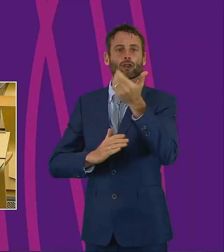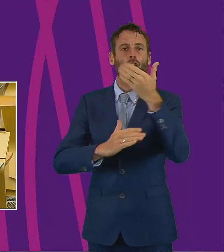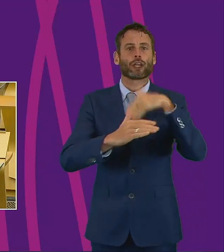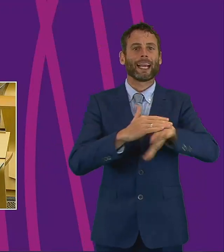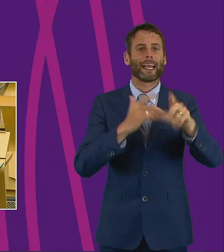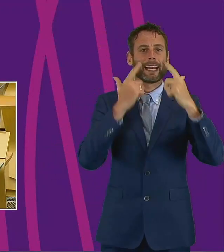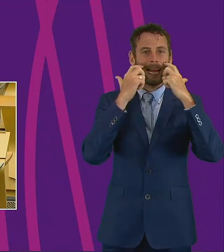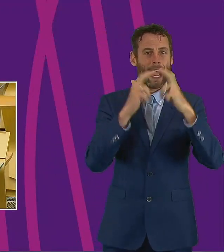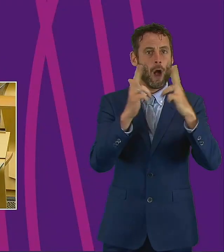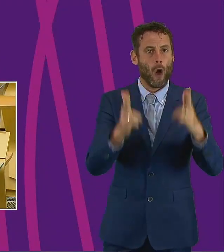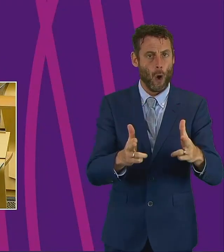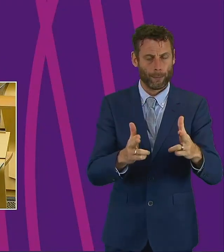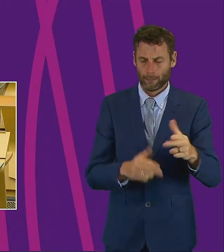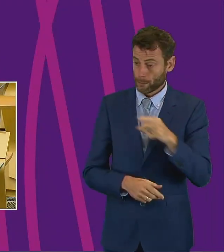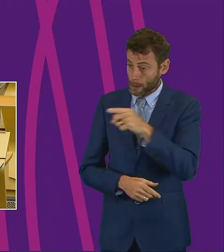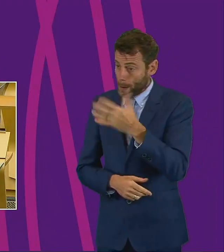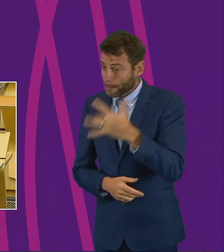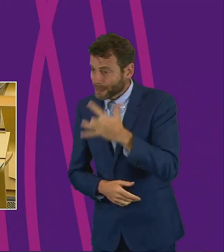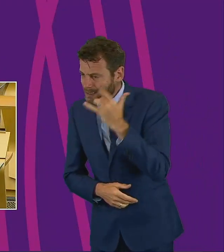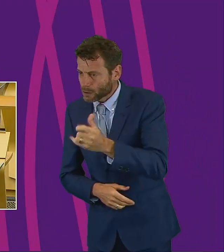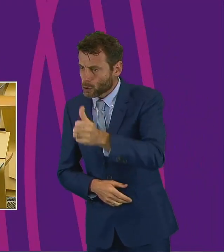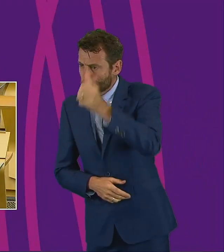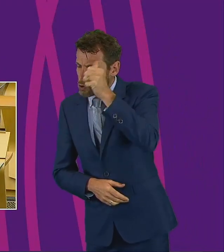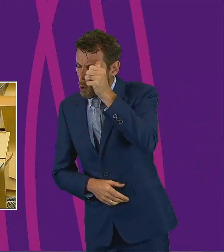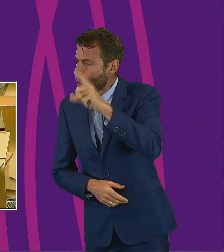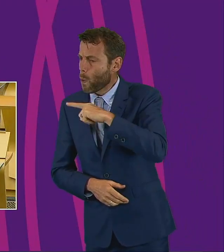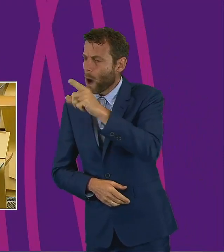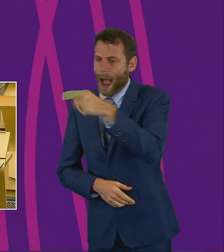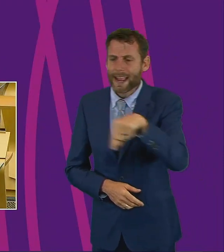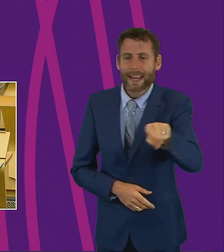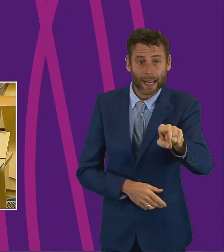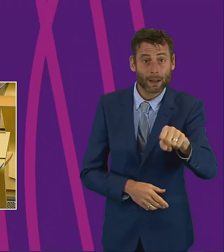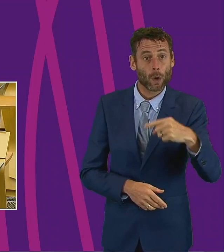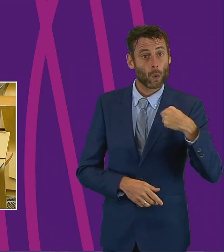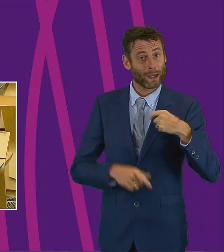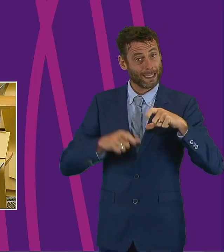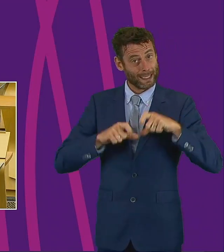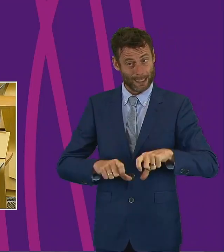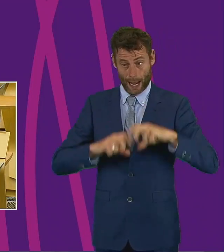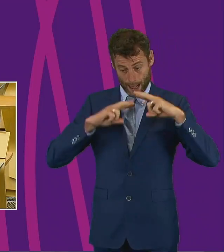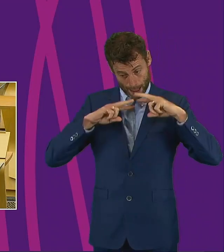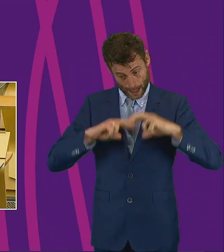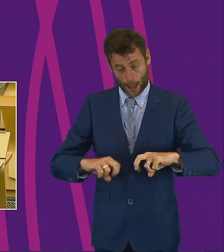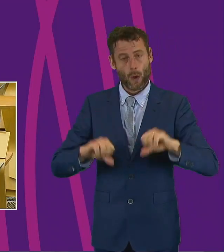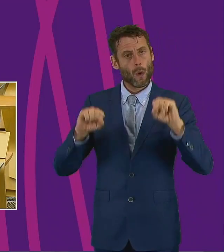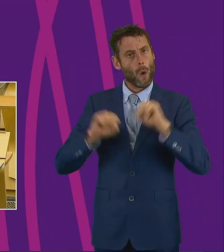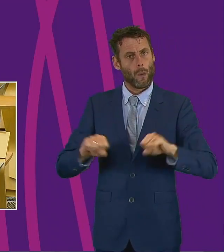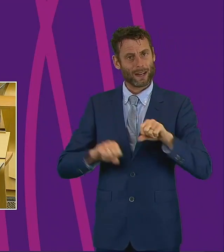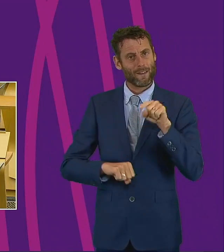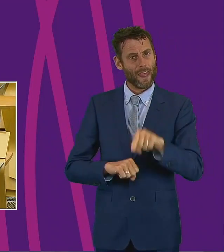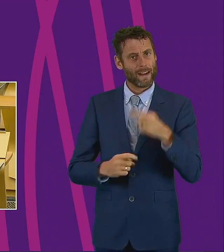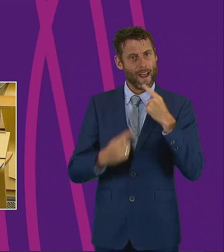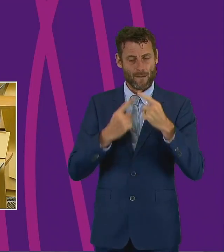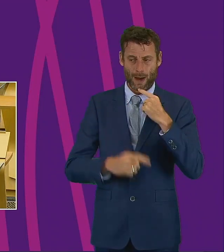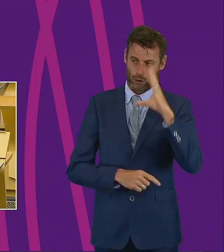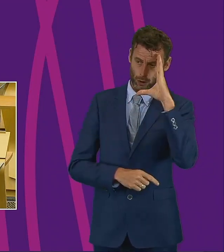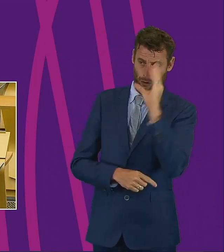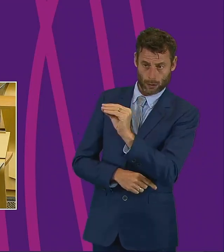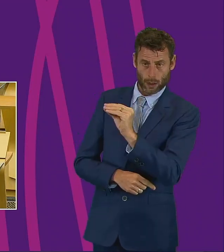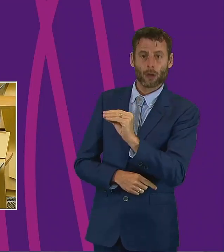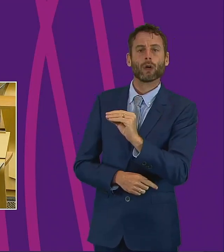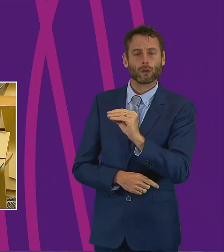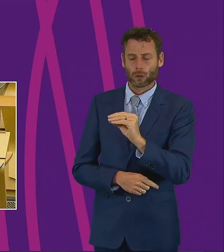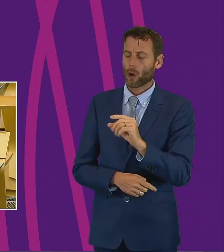the circumstances are. We will make that available fully, and we'll do that as soon as it is available. Let me turn